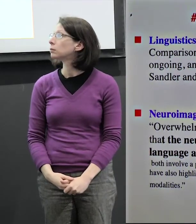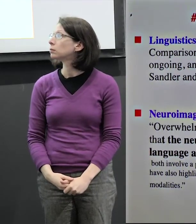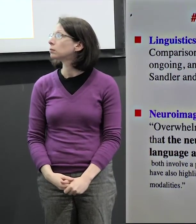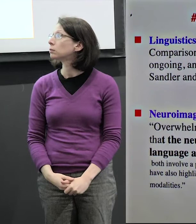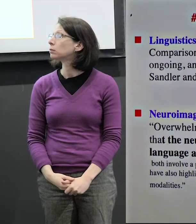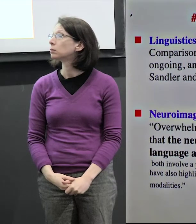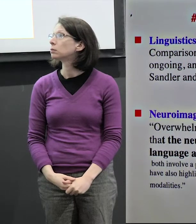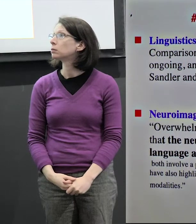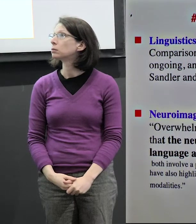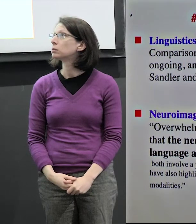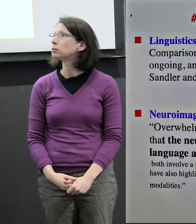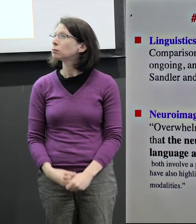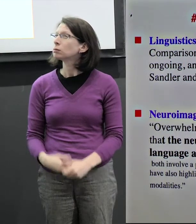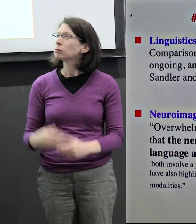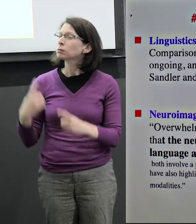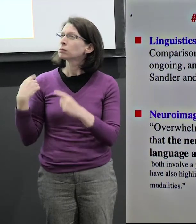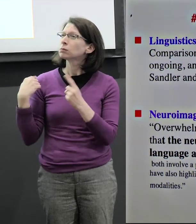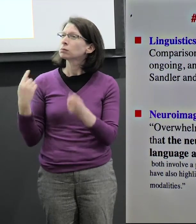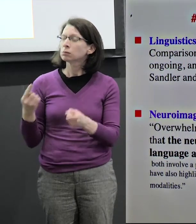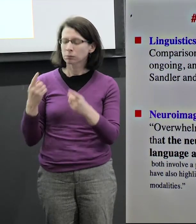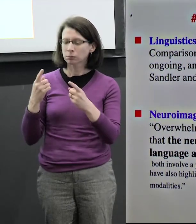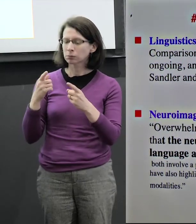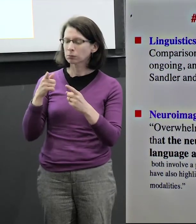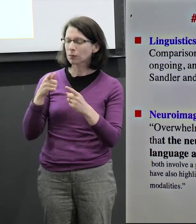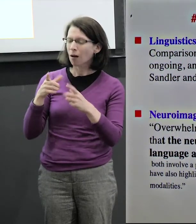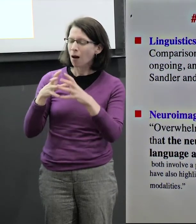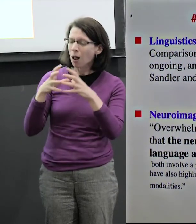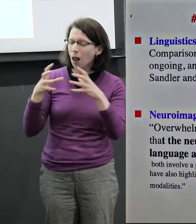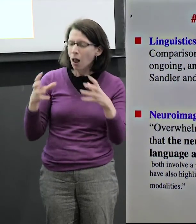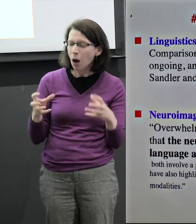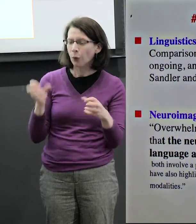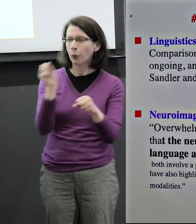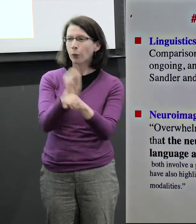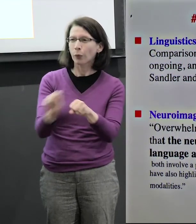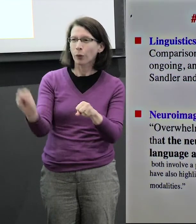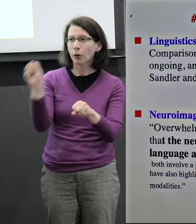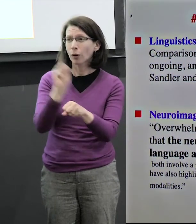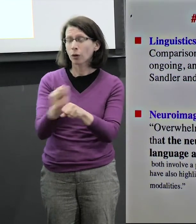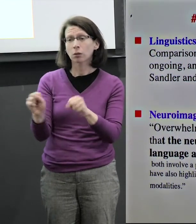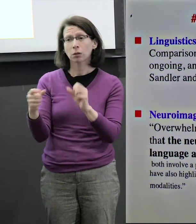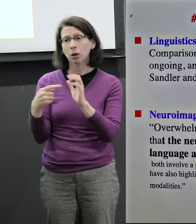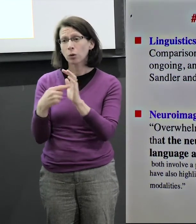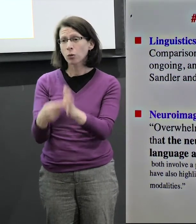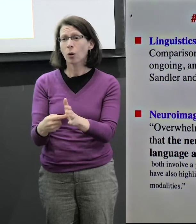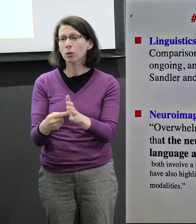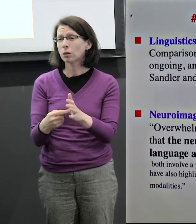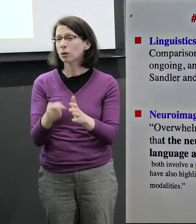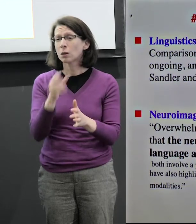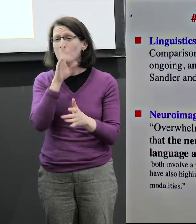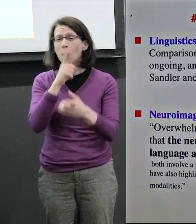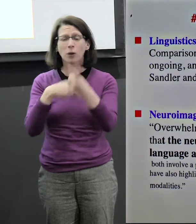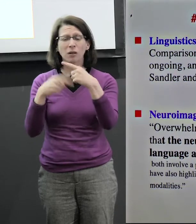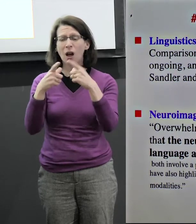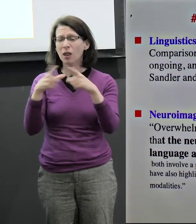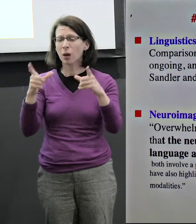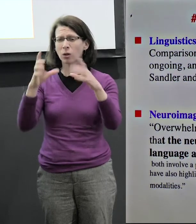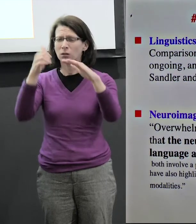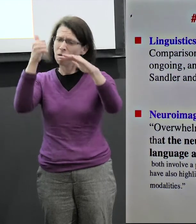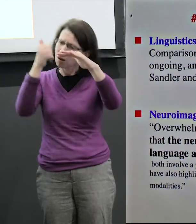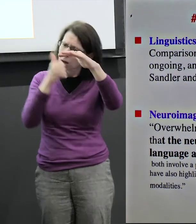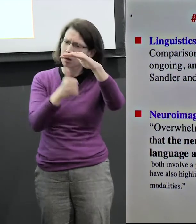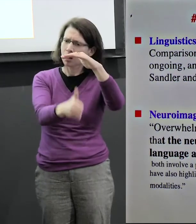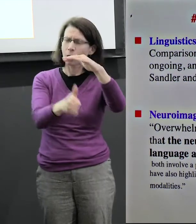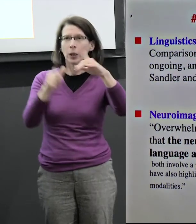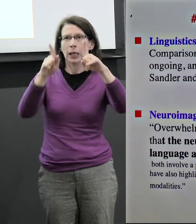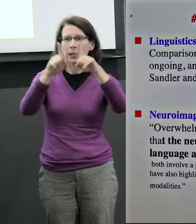there has been a lot of work showing that this conclusion is correct. So